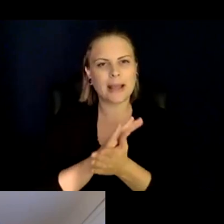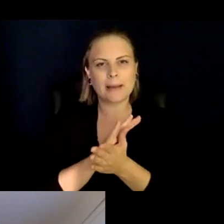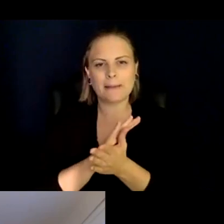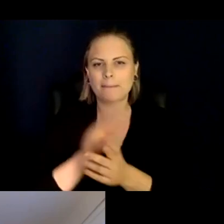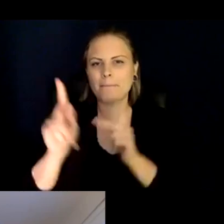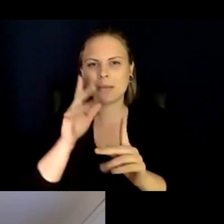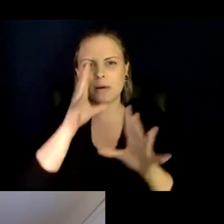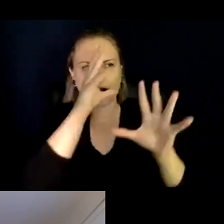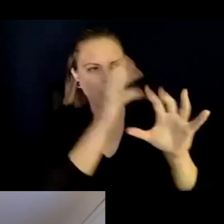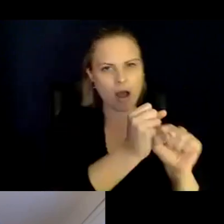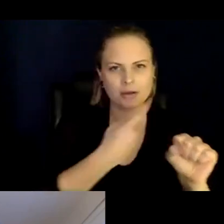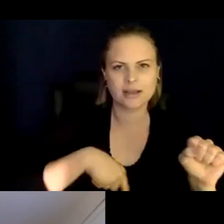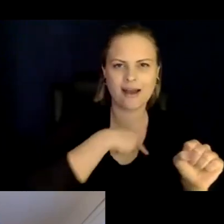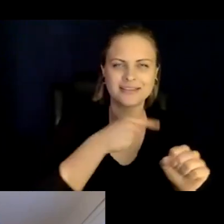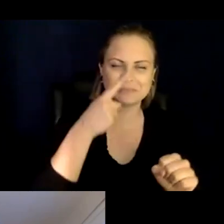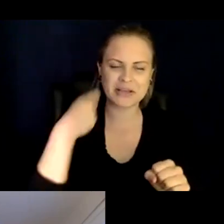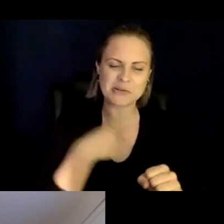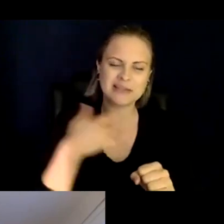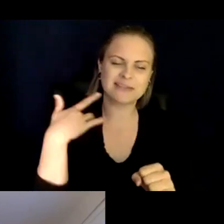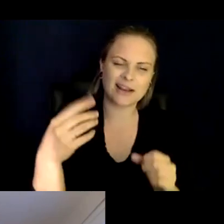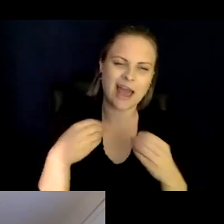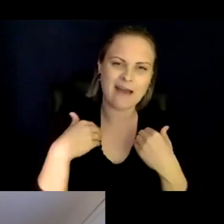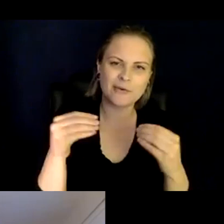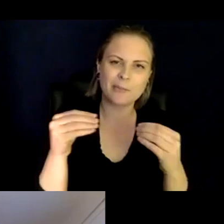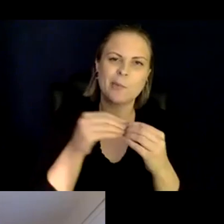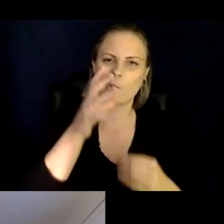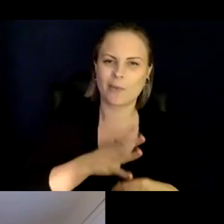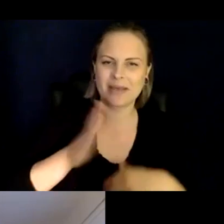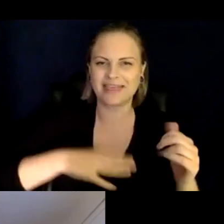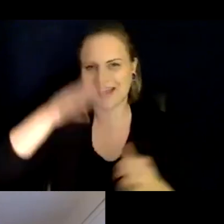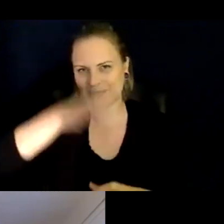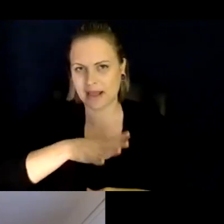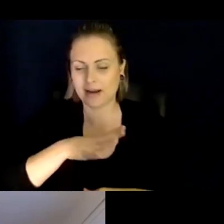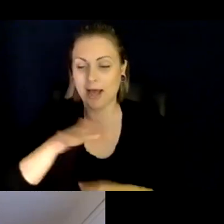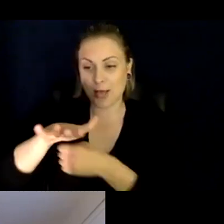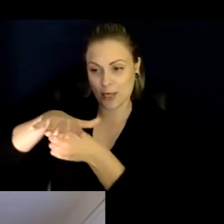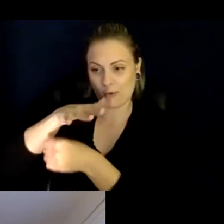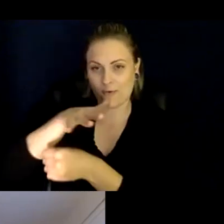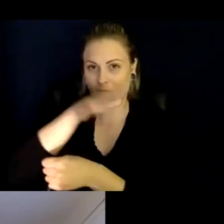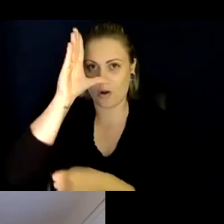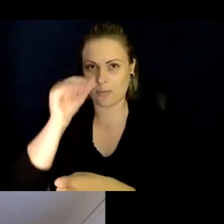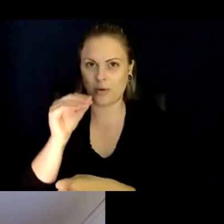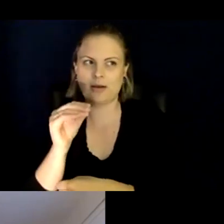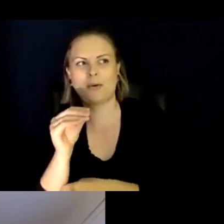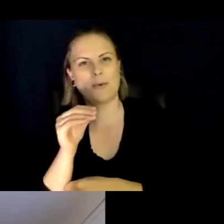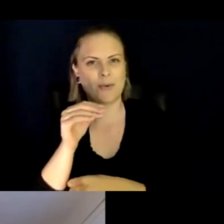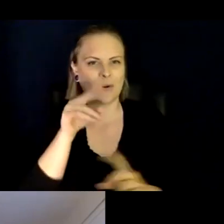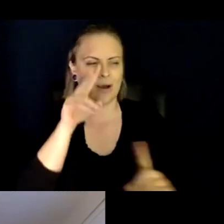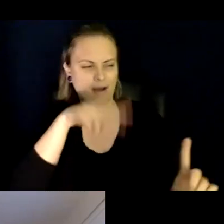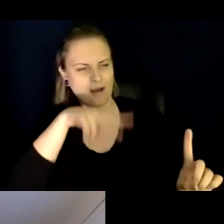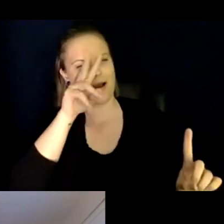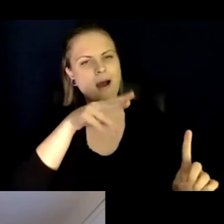we always had more women than men, and the local farm boys would love to come in and size up the